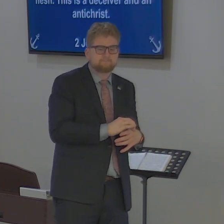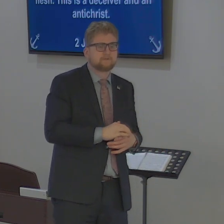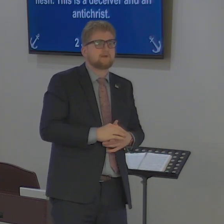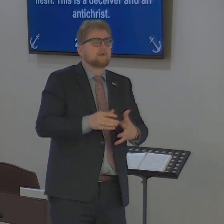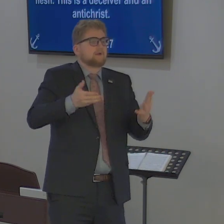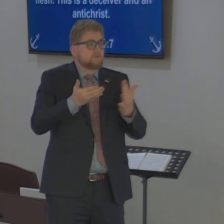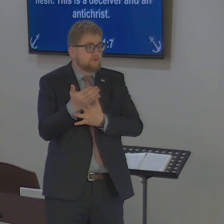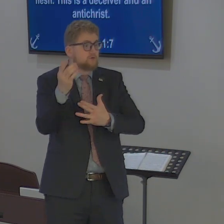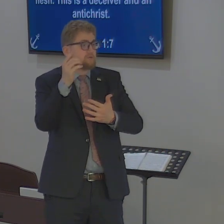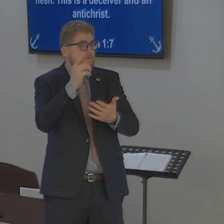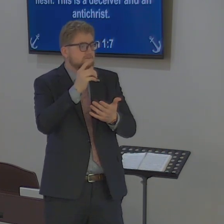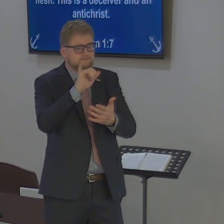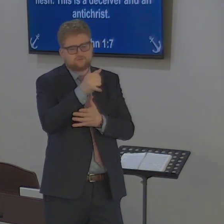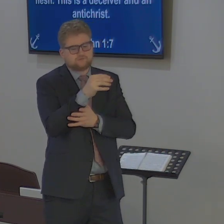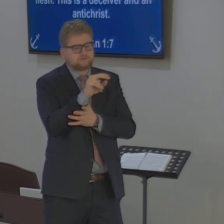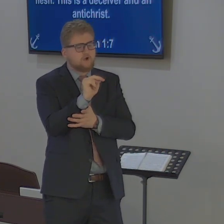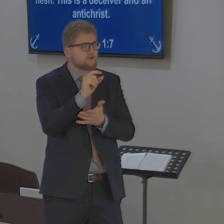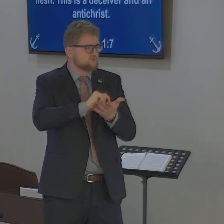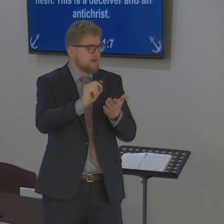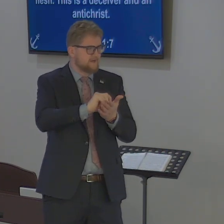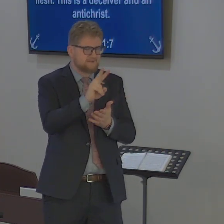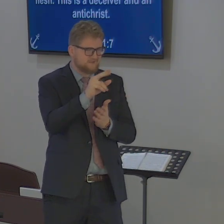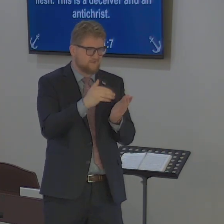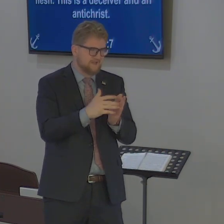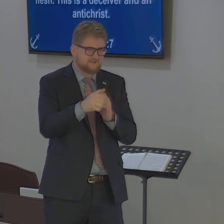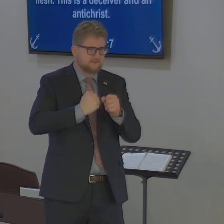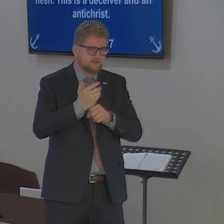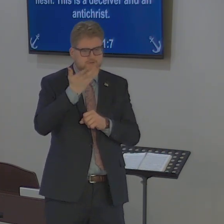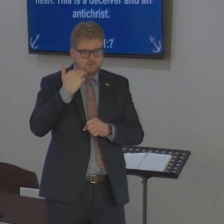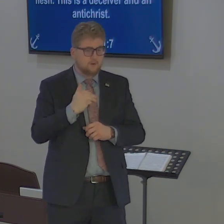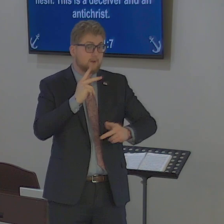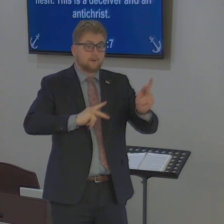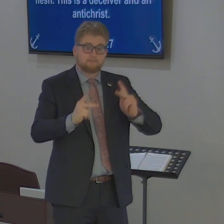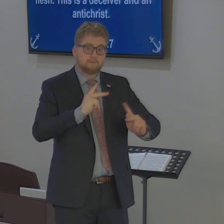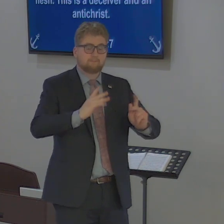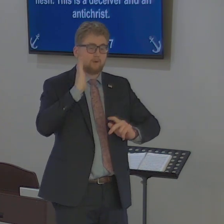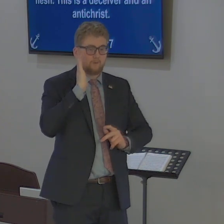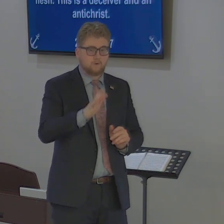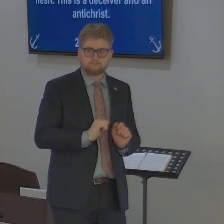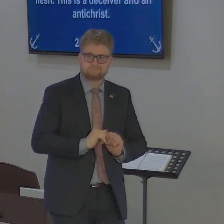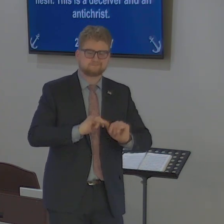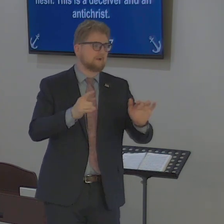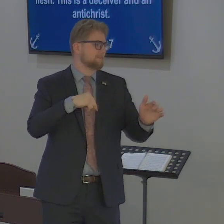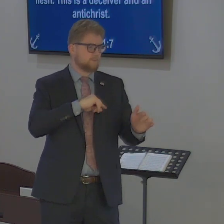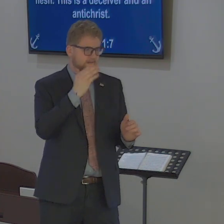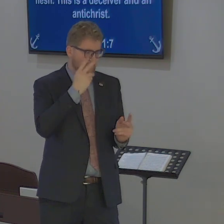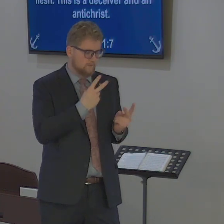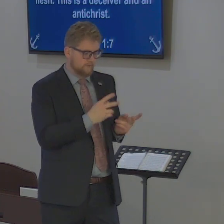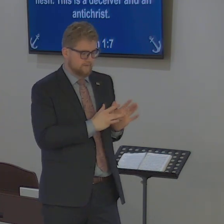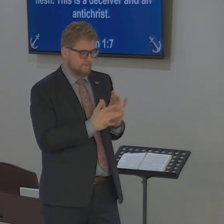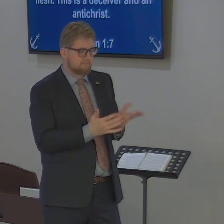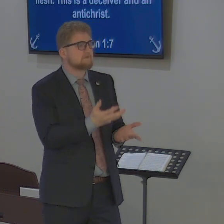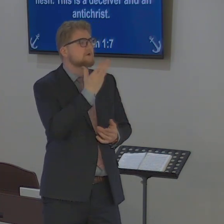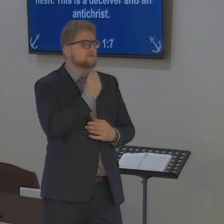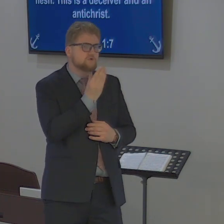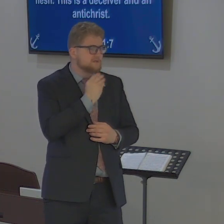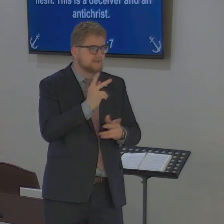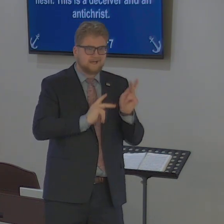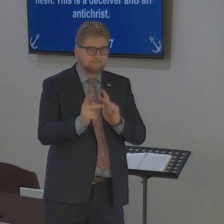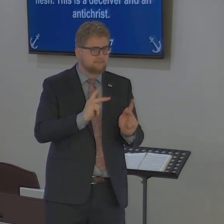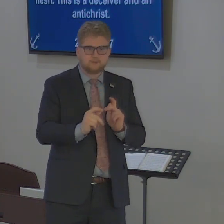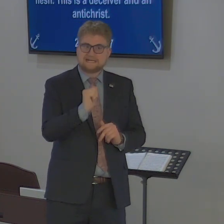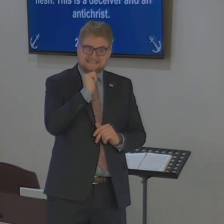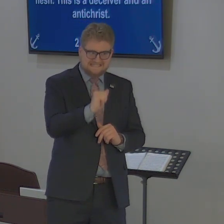John's writing, 2,000 years ago, there were people going around. We know, as we look at the Bible, the Jewish people did not believe